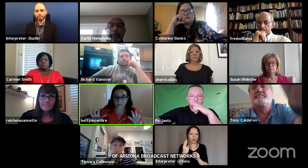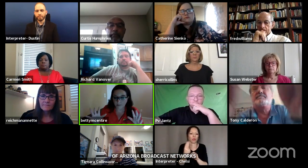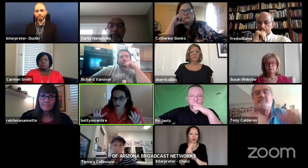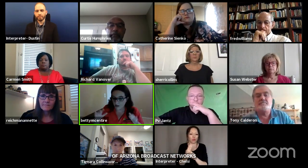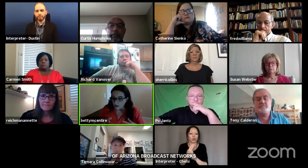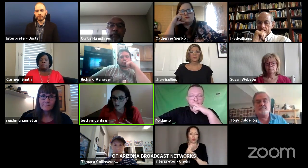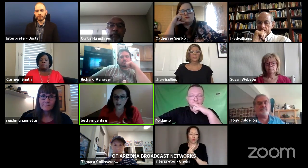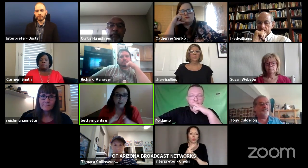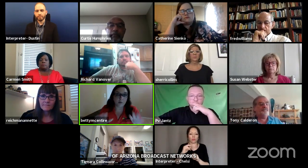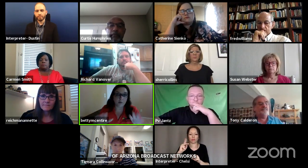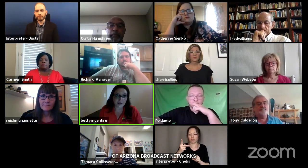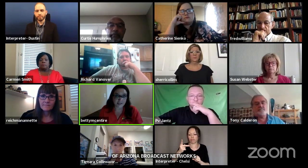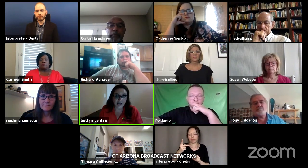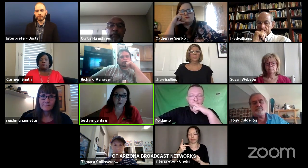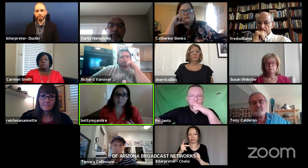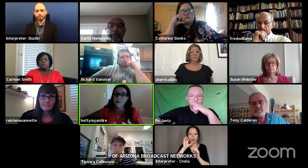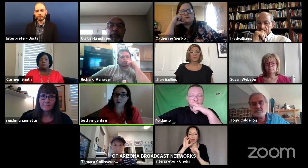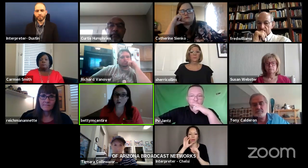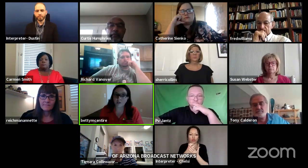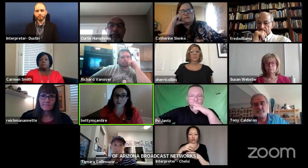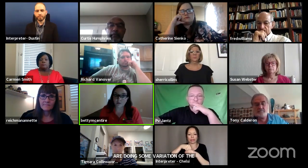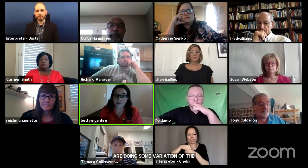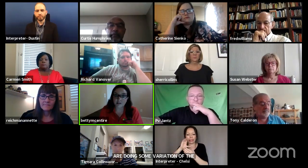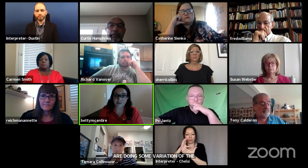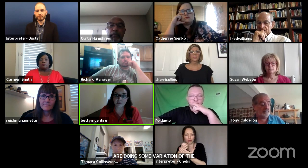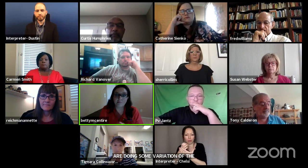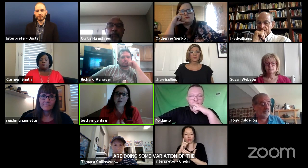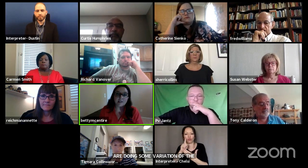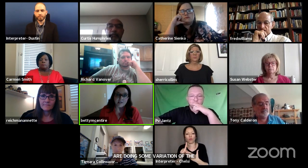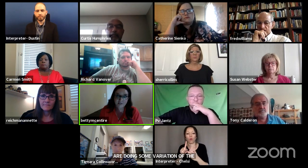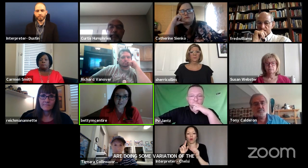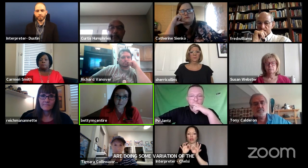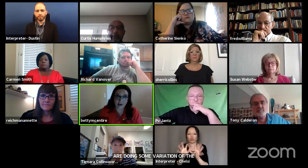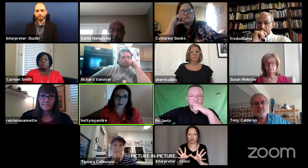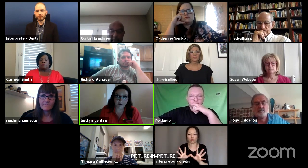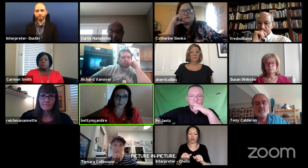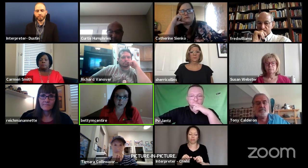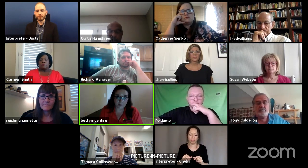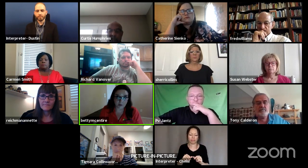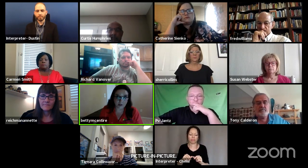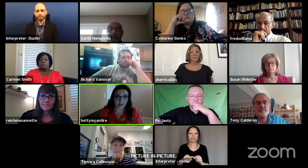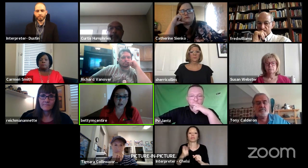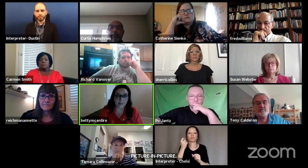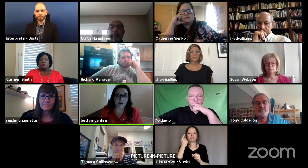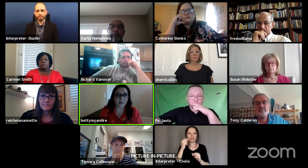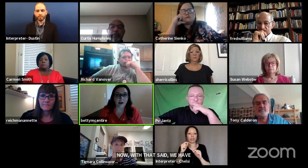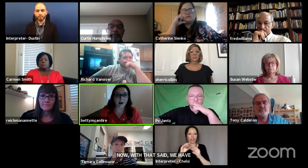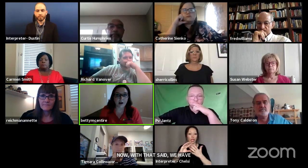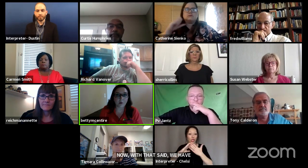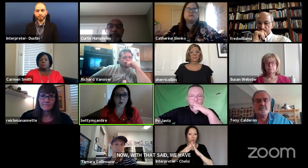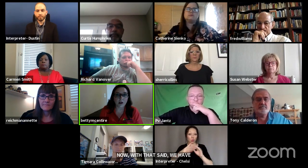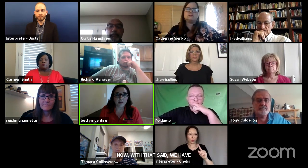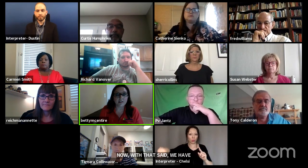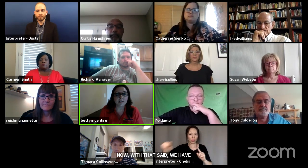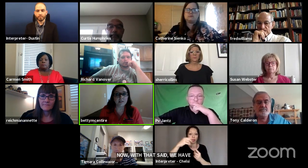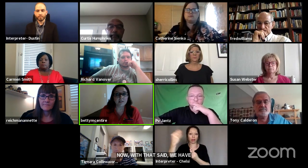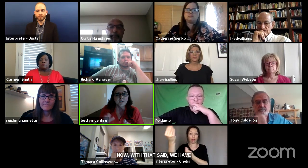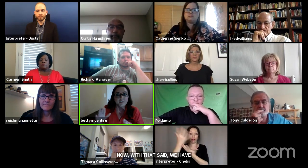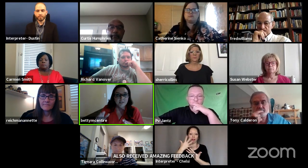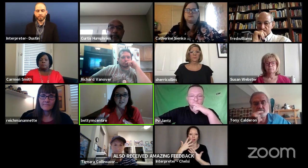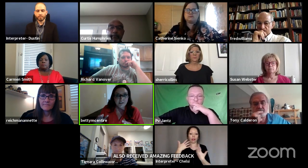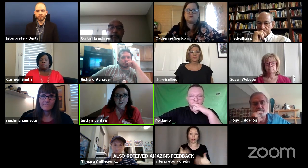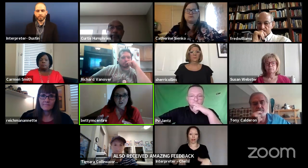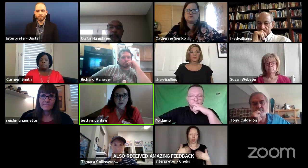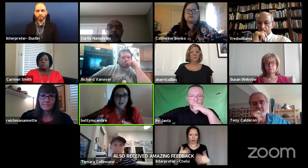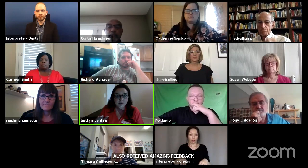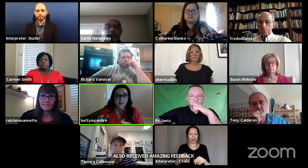picture. Now, with that said, we have also received amazing feedback from the community about how